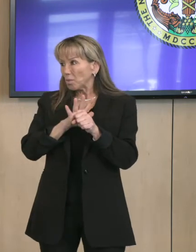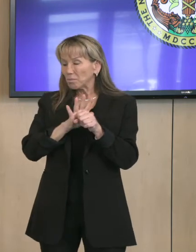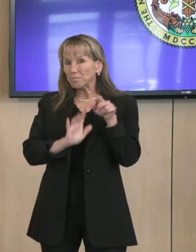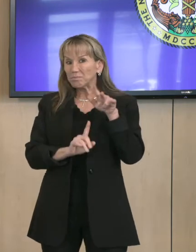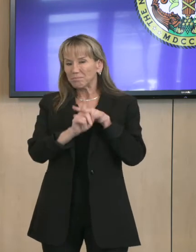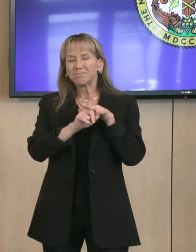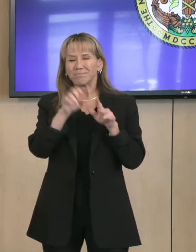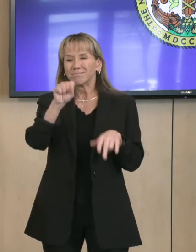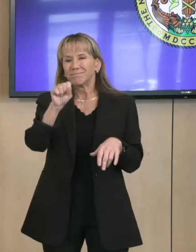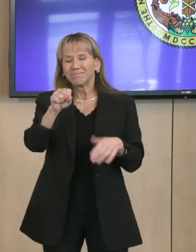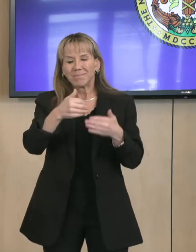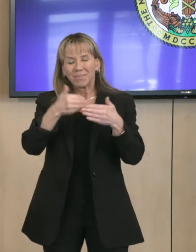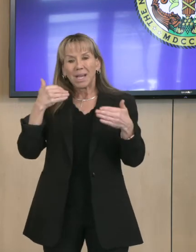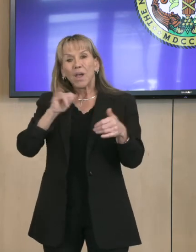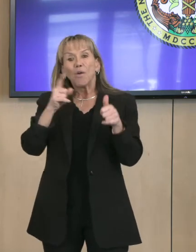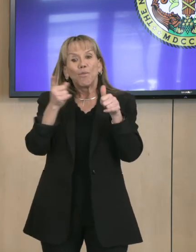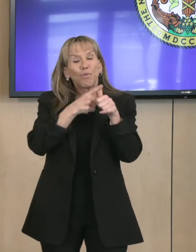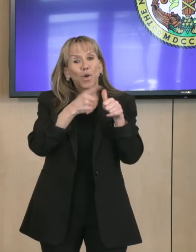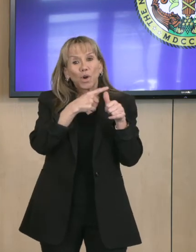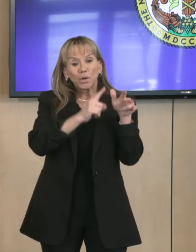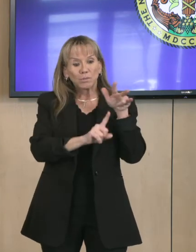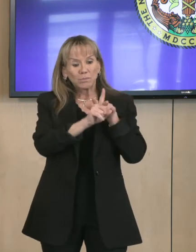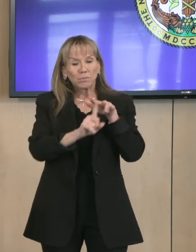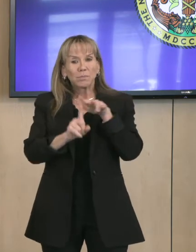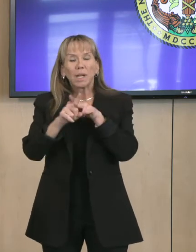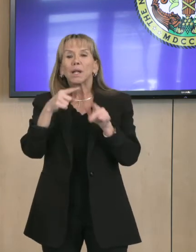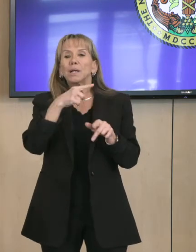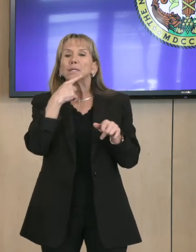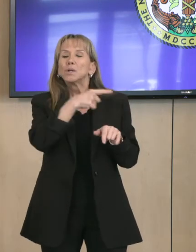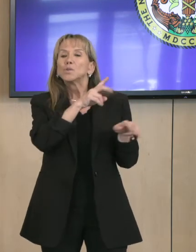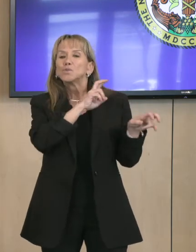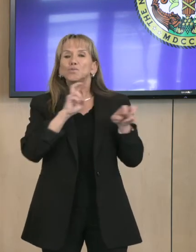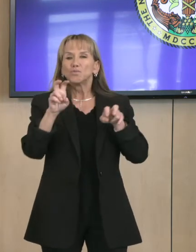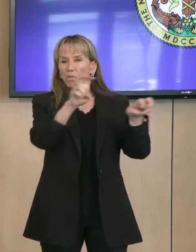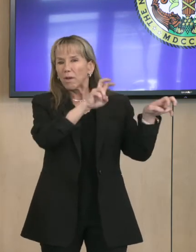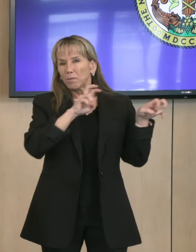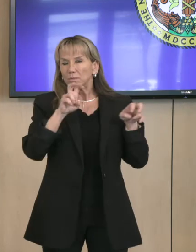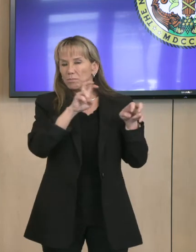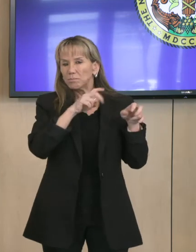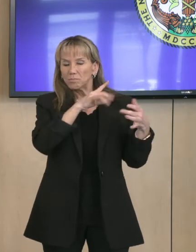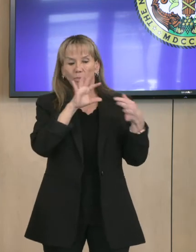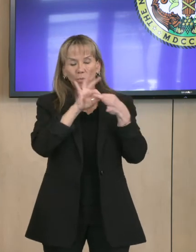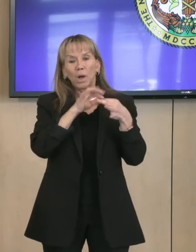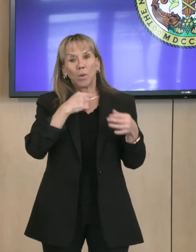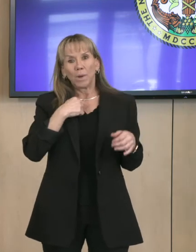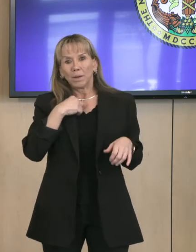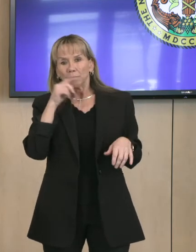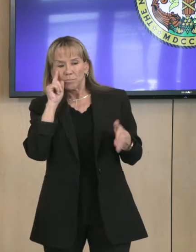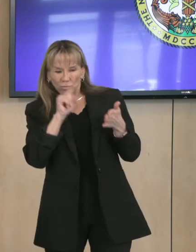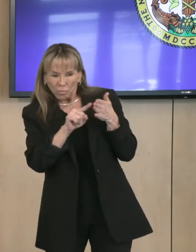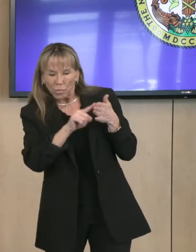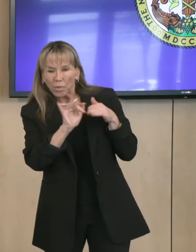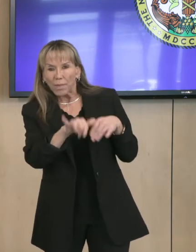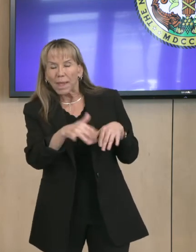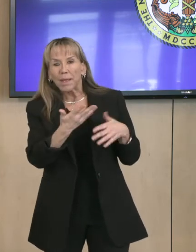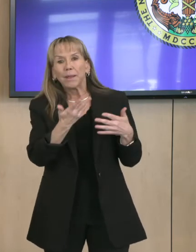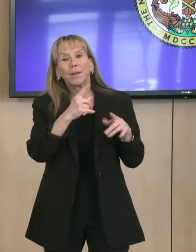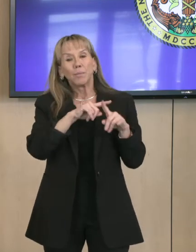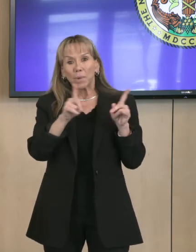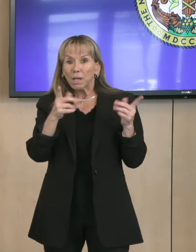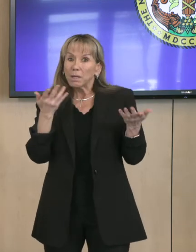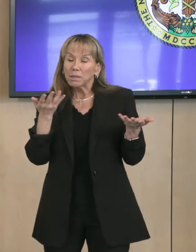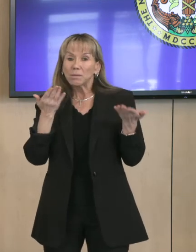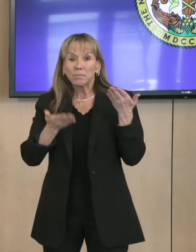Those first cases were identified as travel-related because that's why we were looking for them. But there may well have